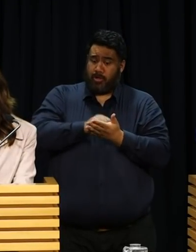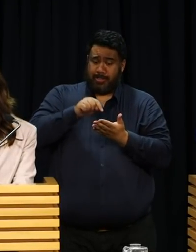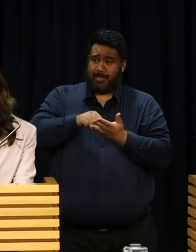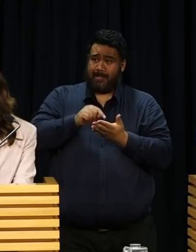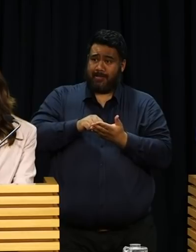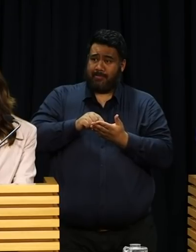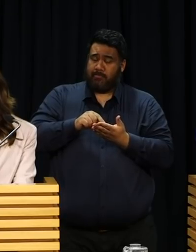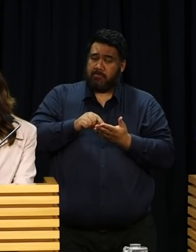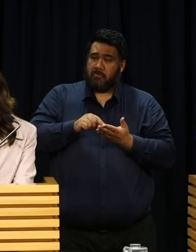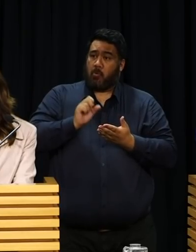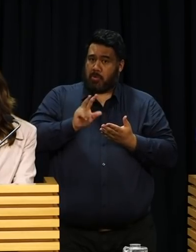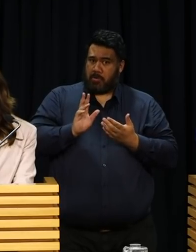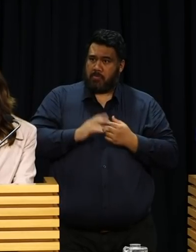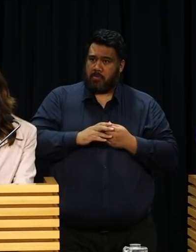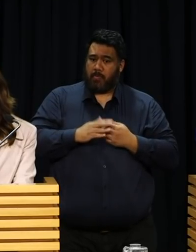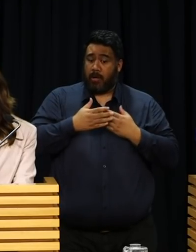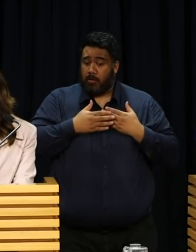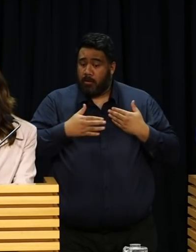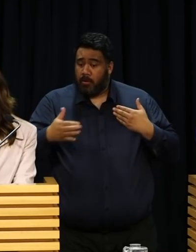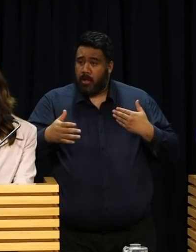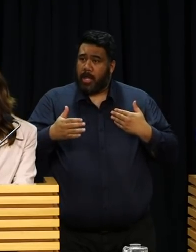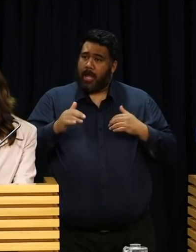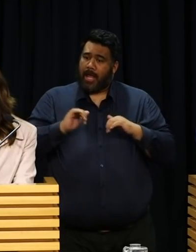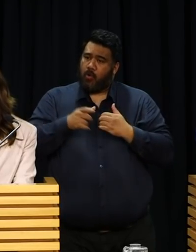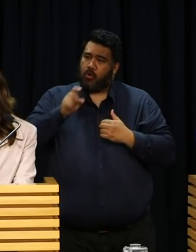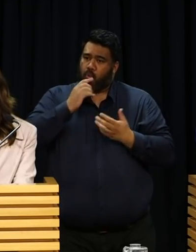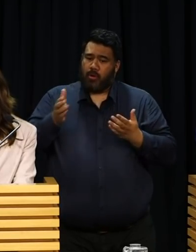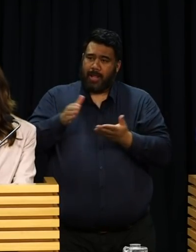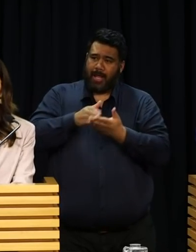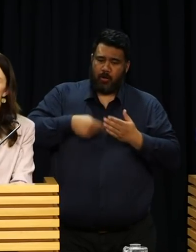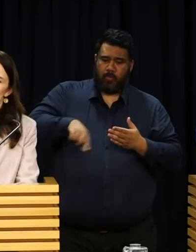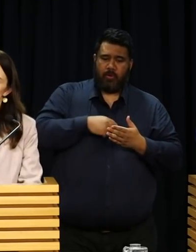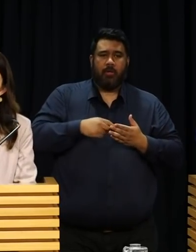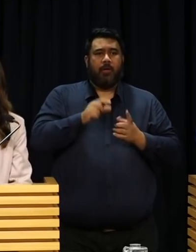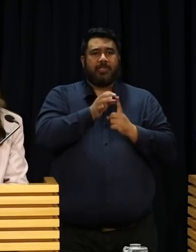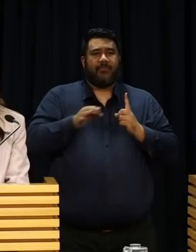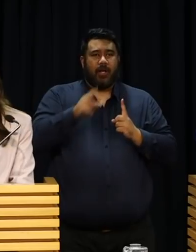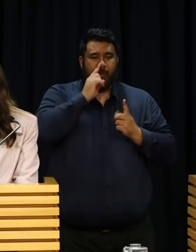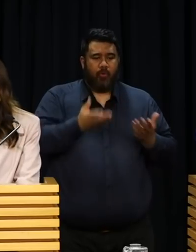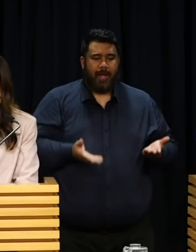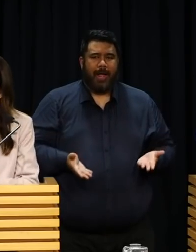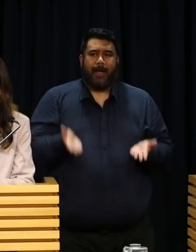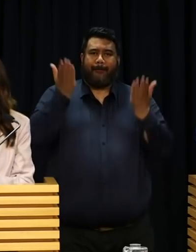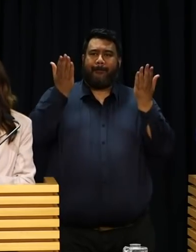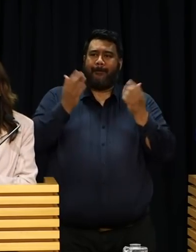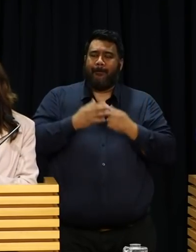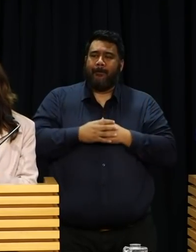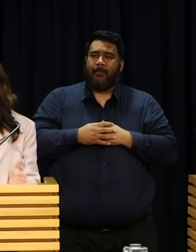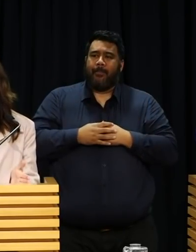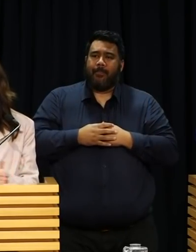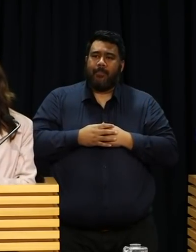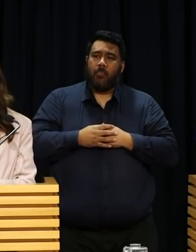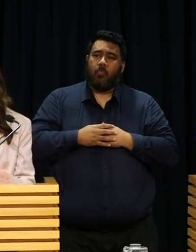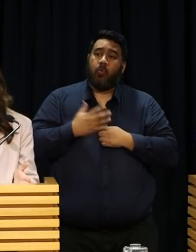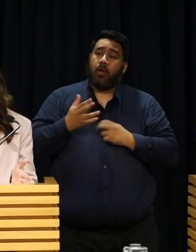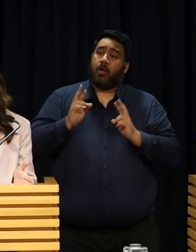actions beyond it help lift us beyond this? Well, I'd like to think that you